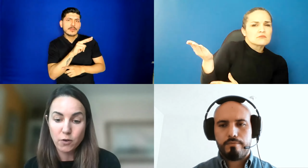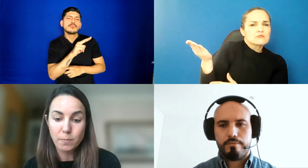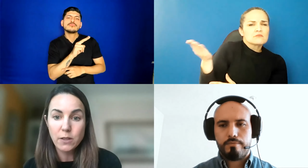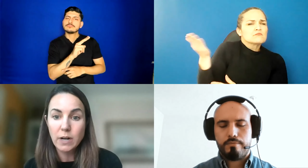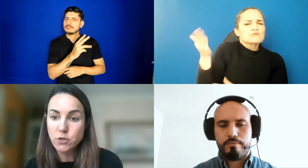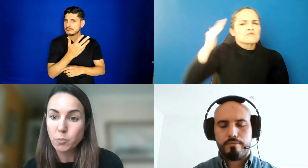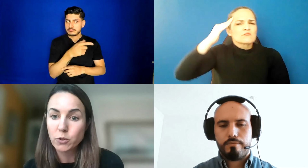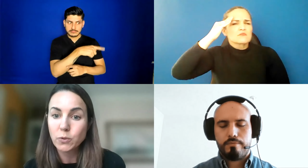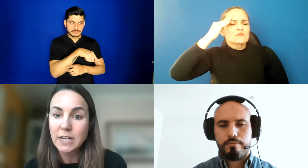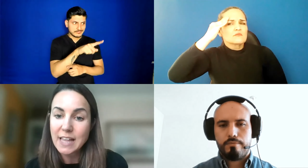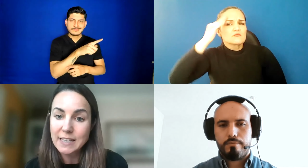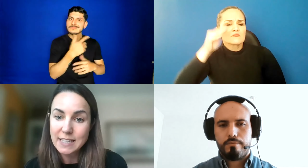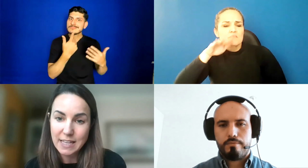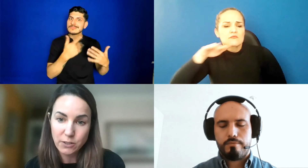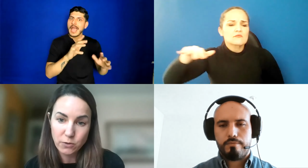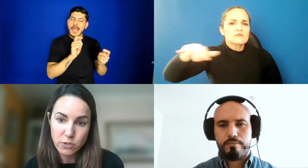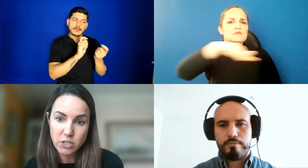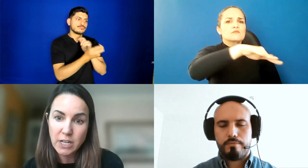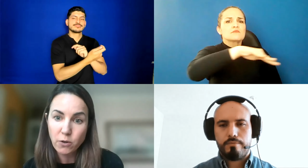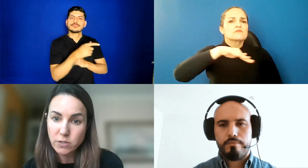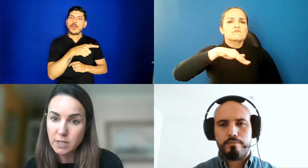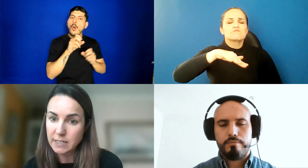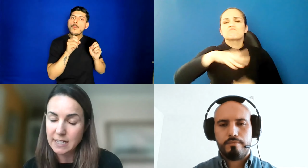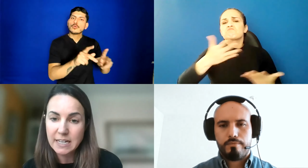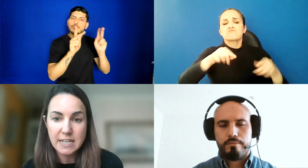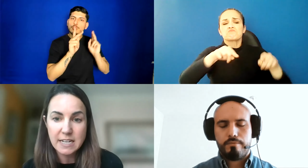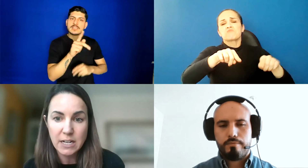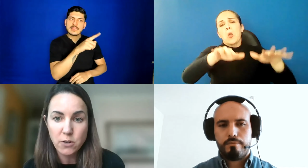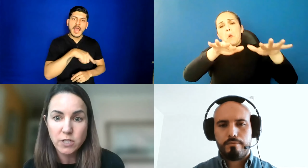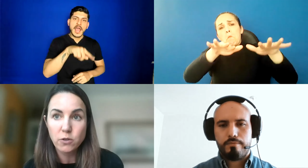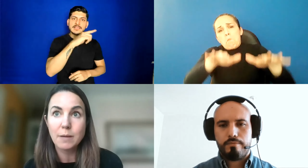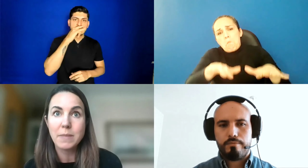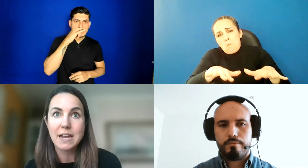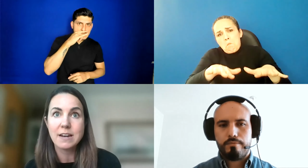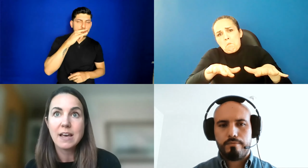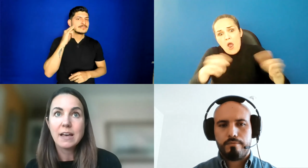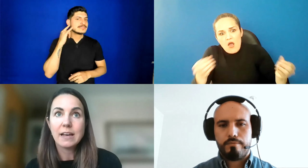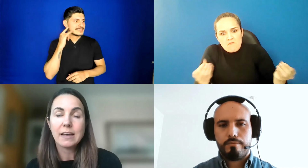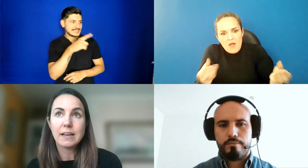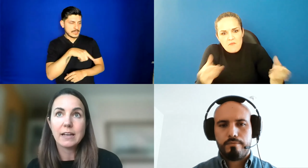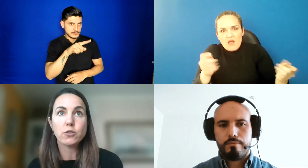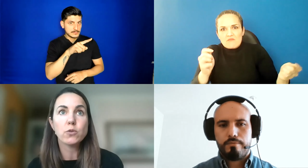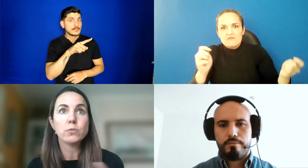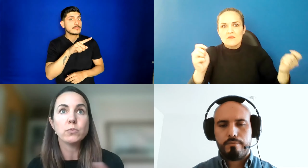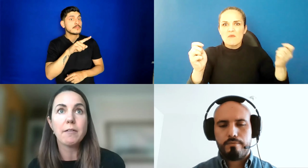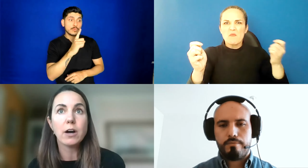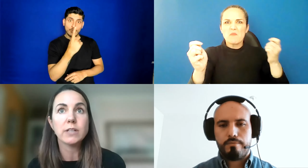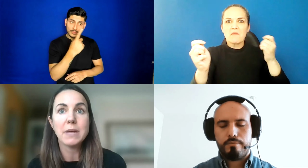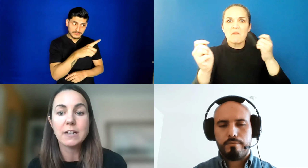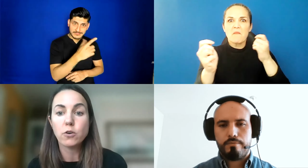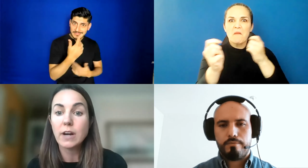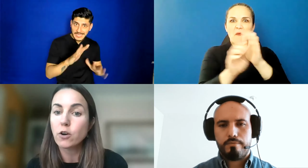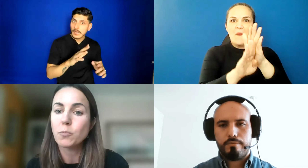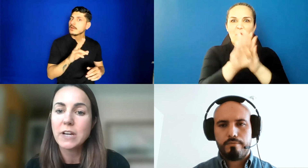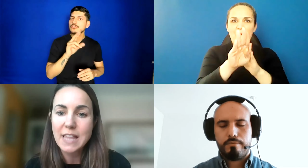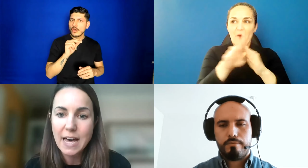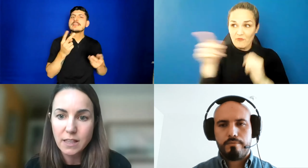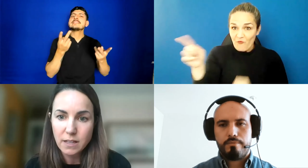about how you have seen the opportunities for these children change